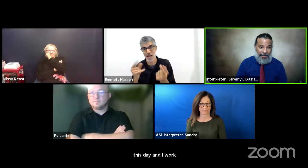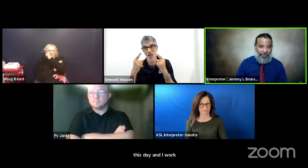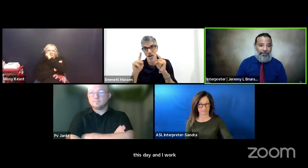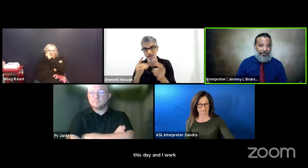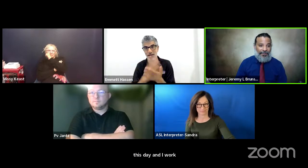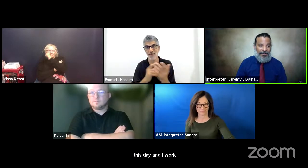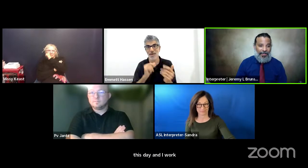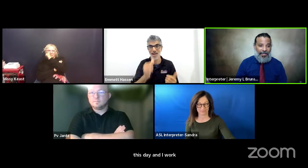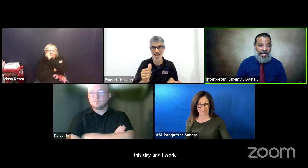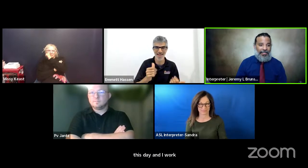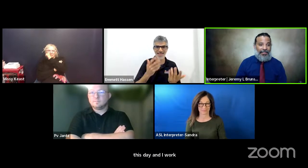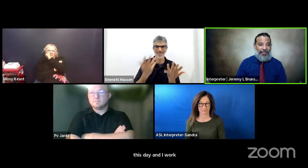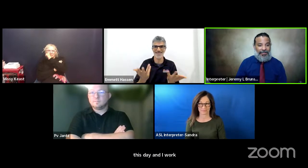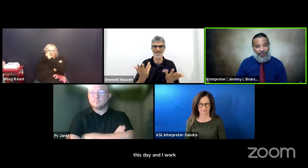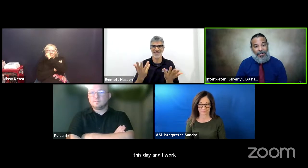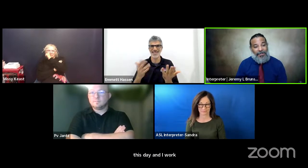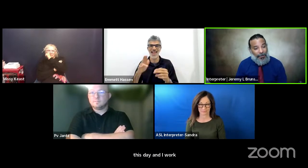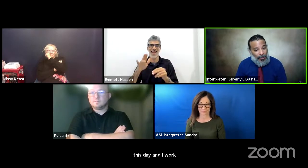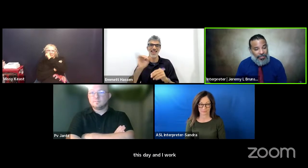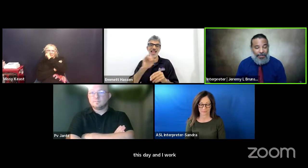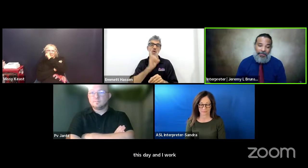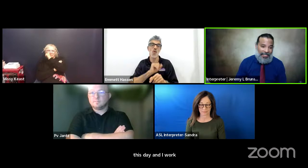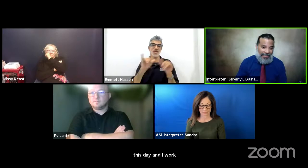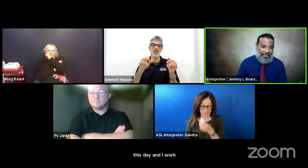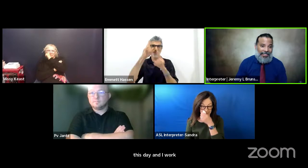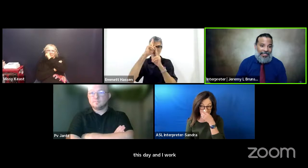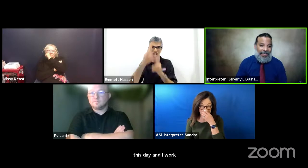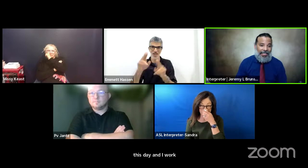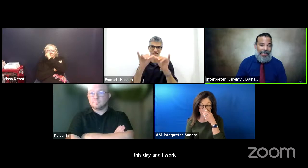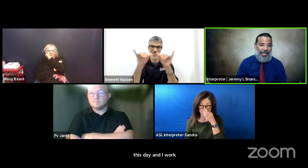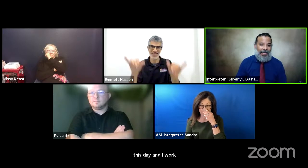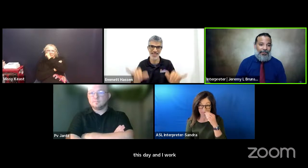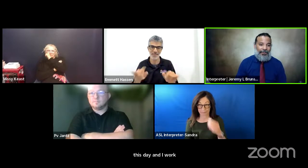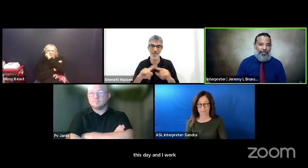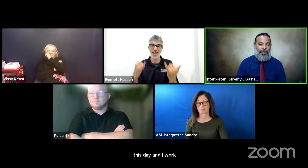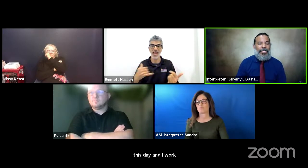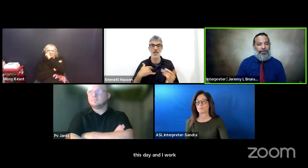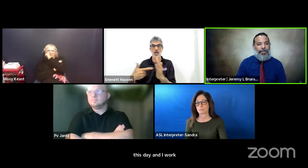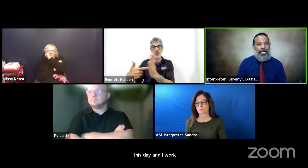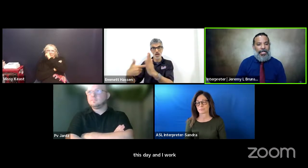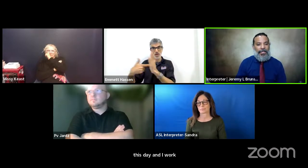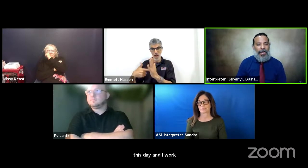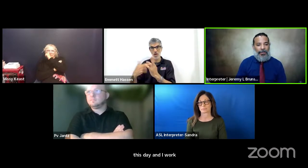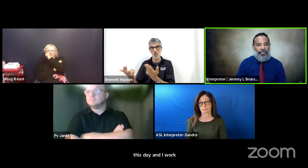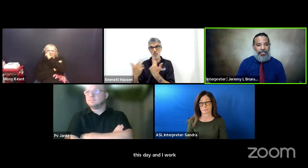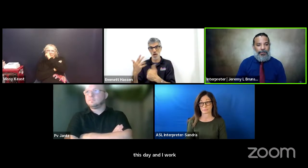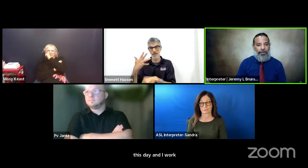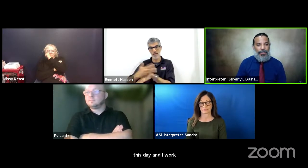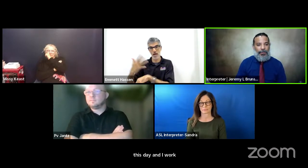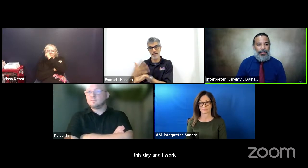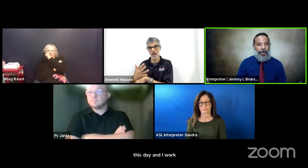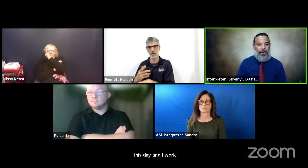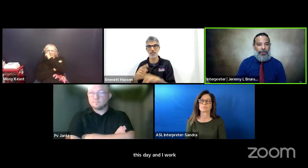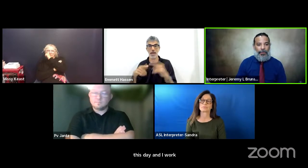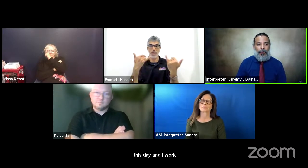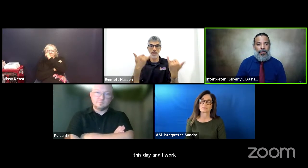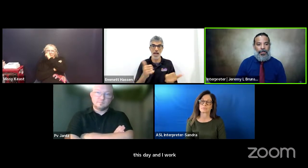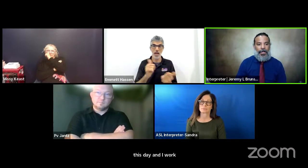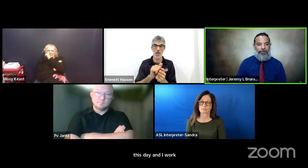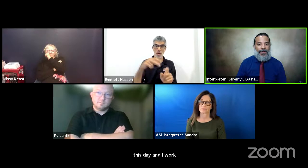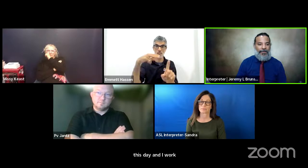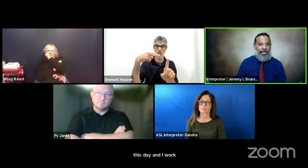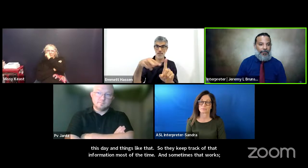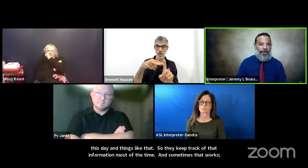most of the time. And sometimes that works, sometimes it doesn't. So it's really kind of the honor system, but we do require them to